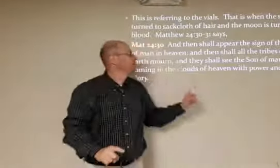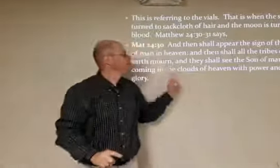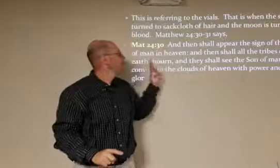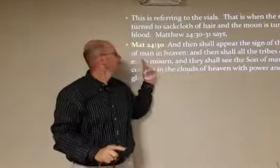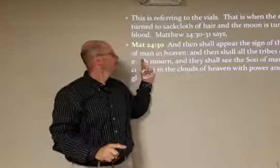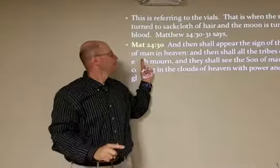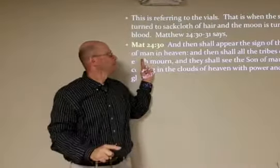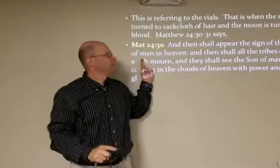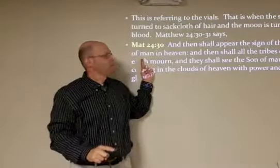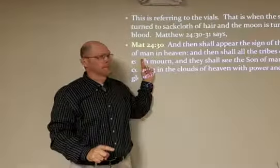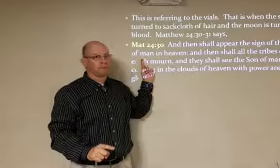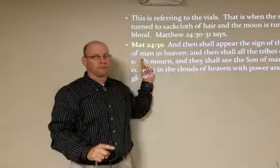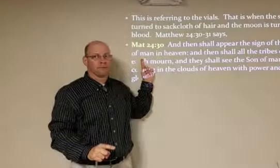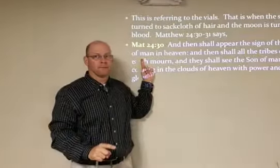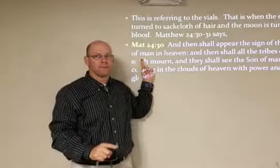of the Son of Man in heaven